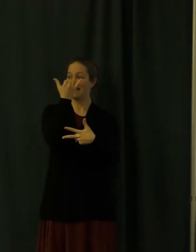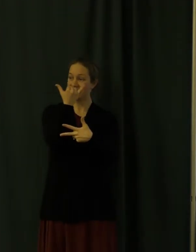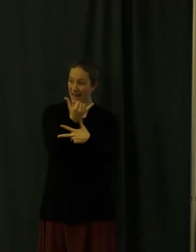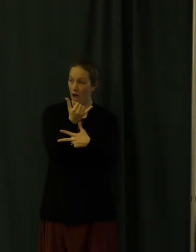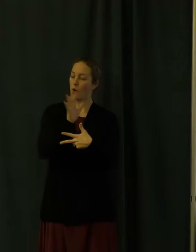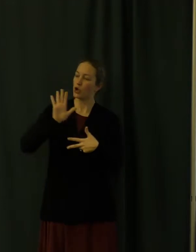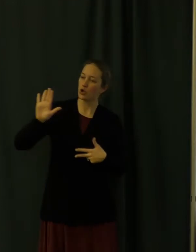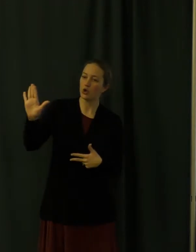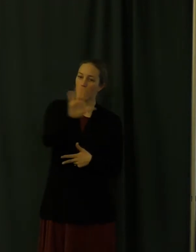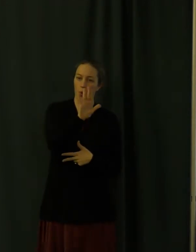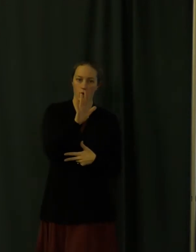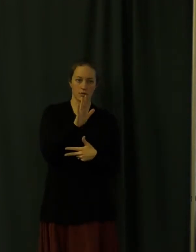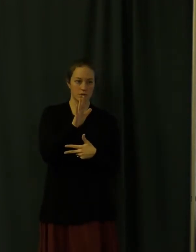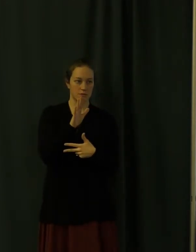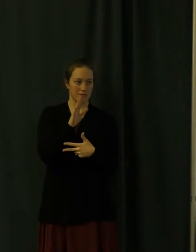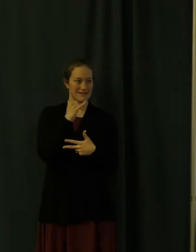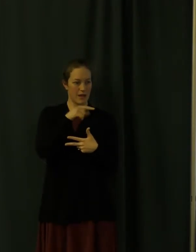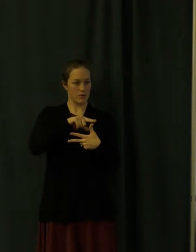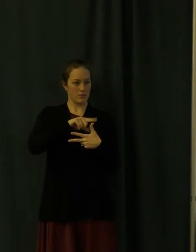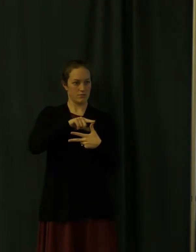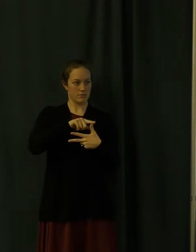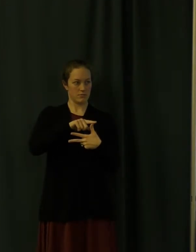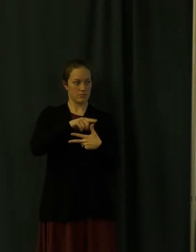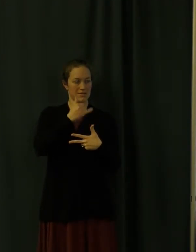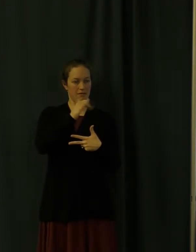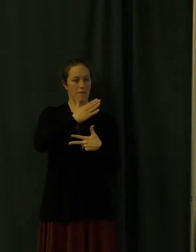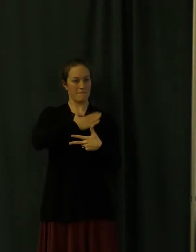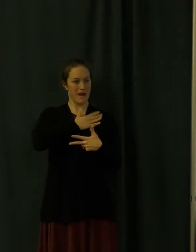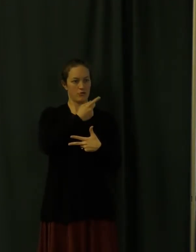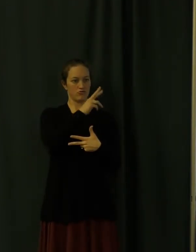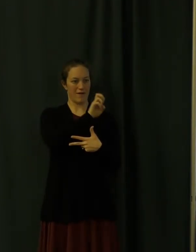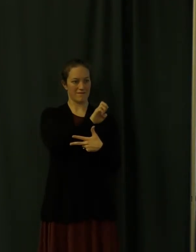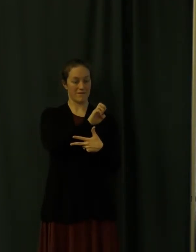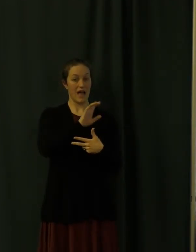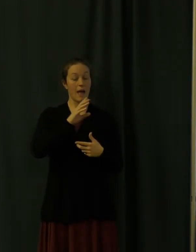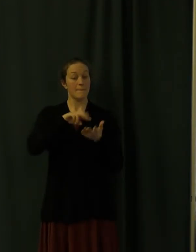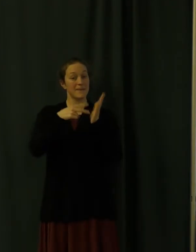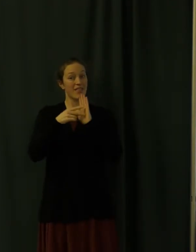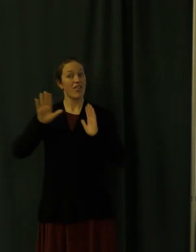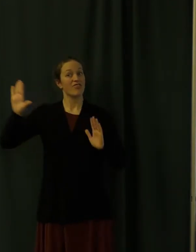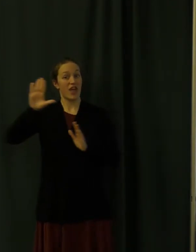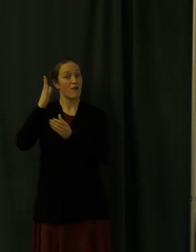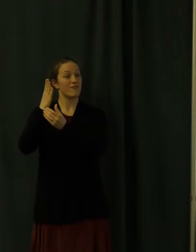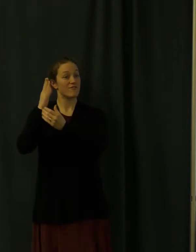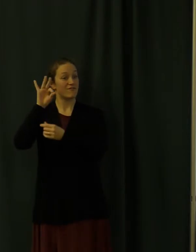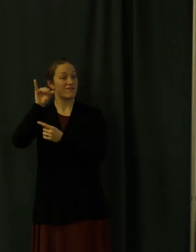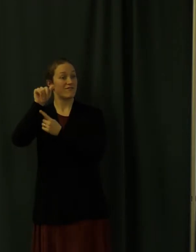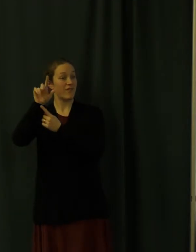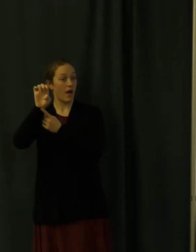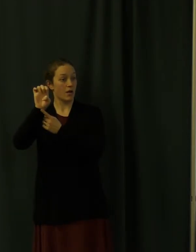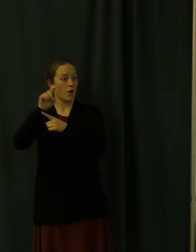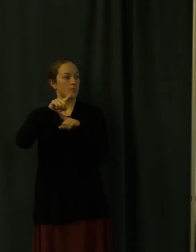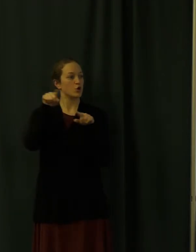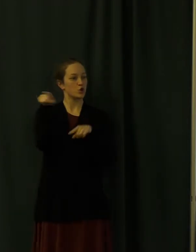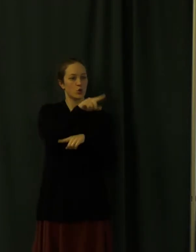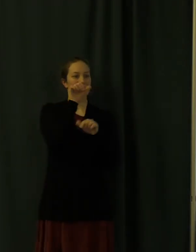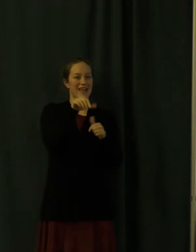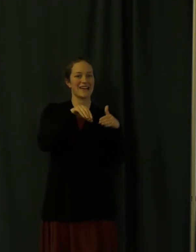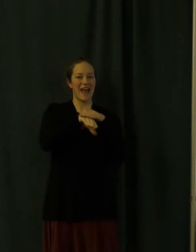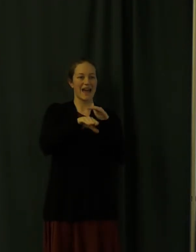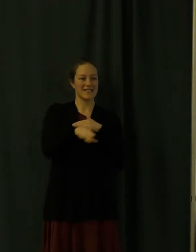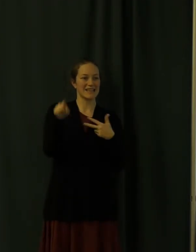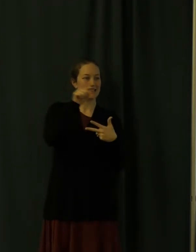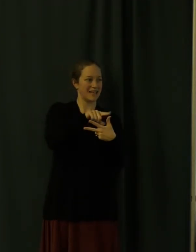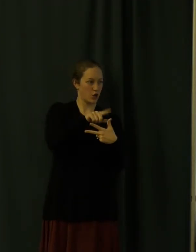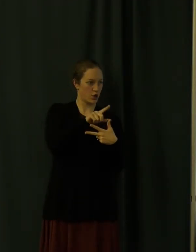it is in your Drive. Now it's still their file. You don't own it. It's still their file. But you can access it a lot easier, and then when you're